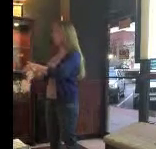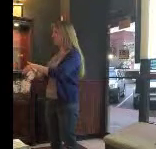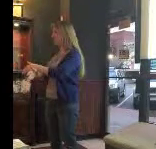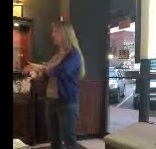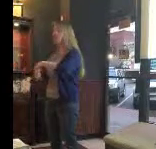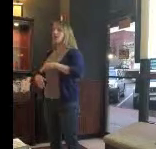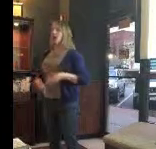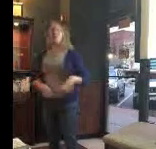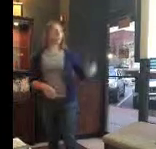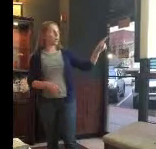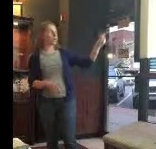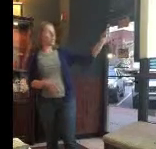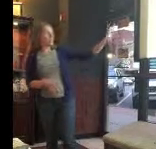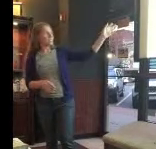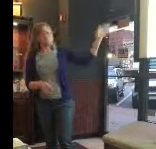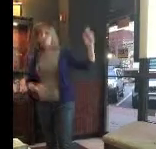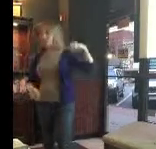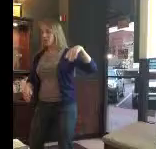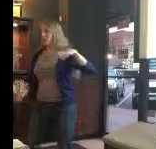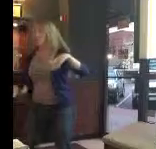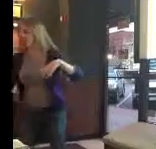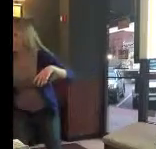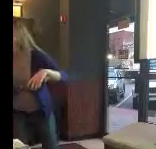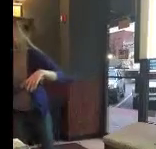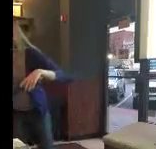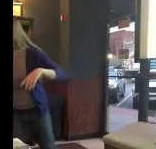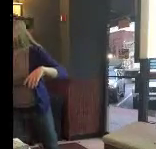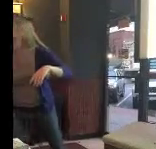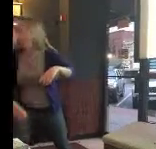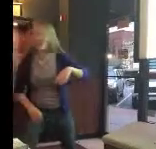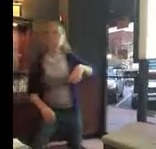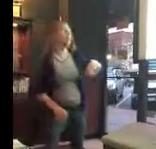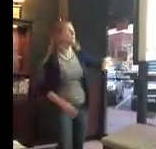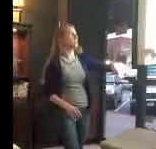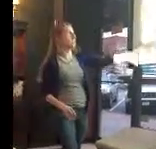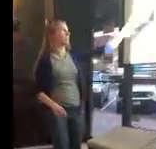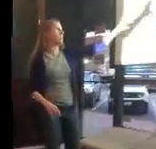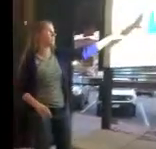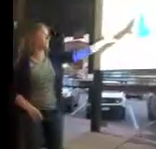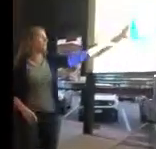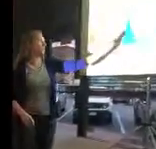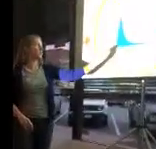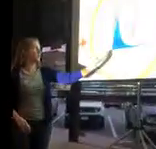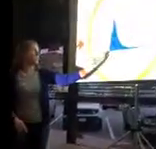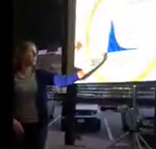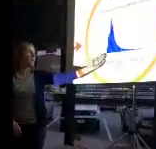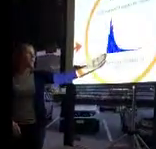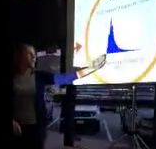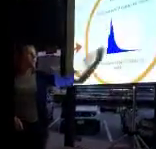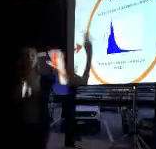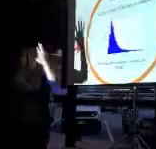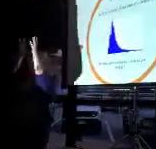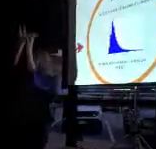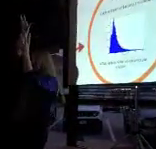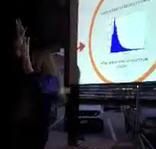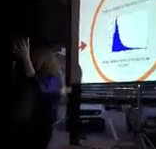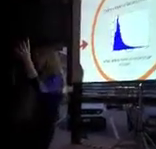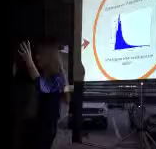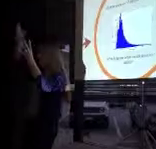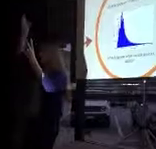than that. So this looks very similar to the last picture, but if you imagine taking this distribution here and then just getting rid of those